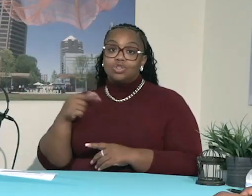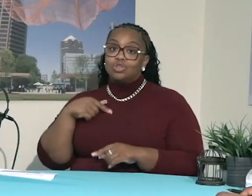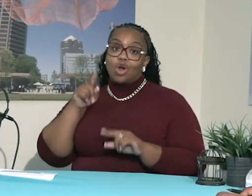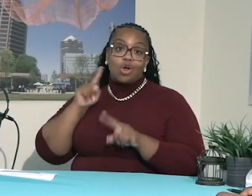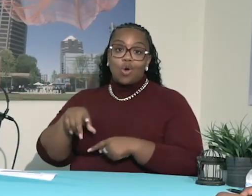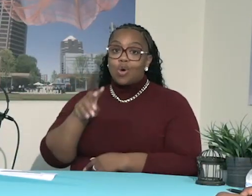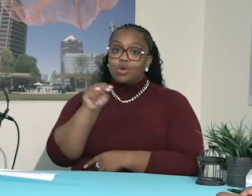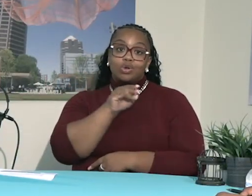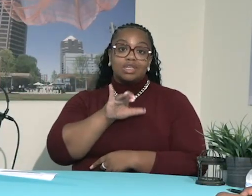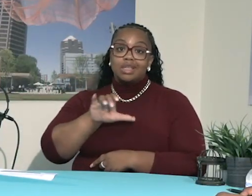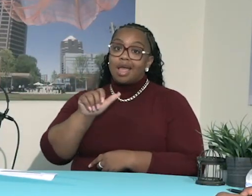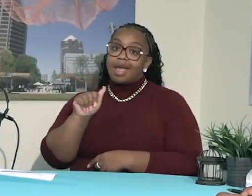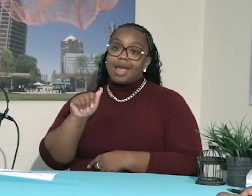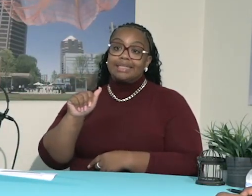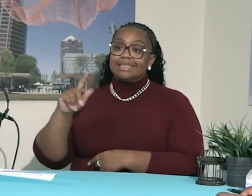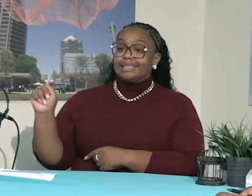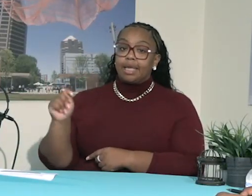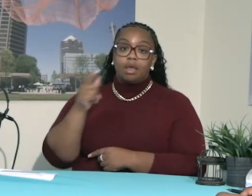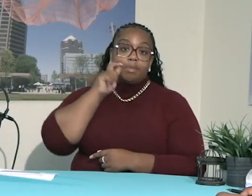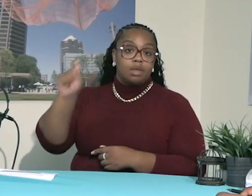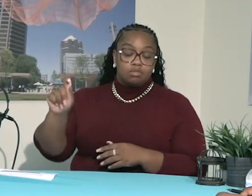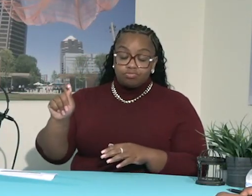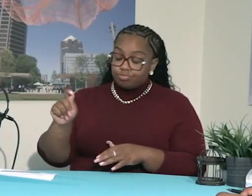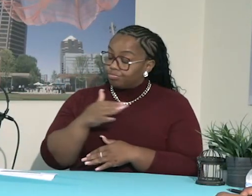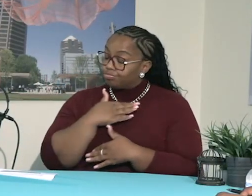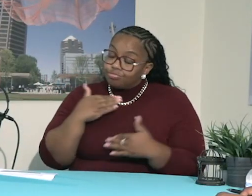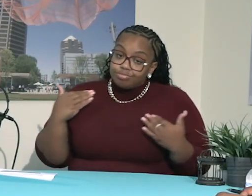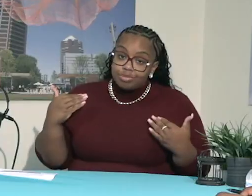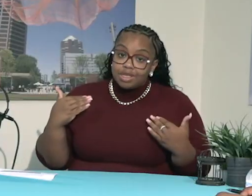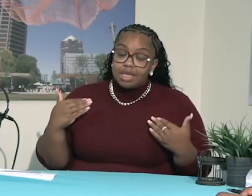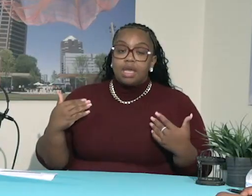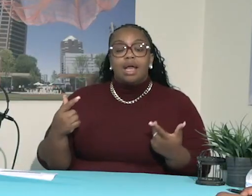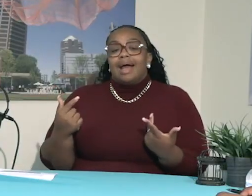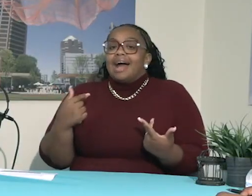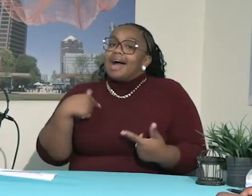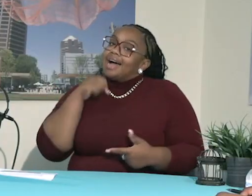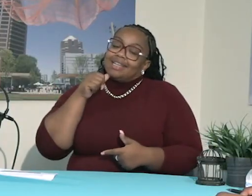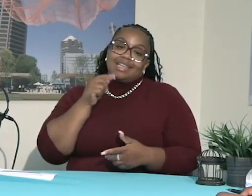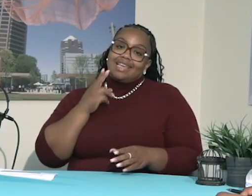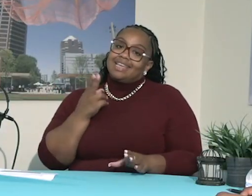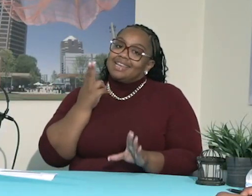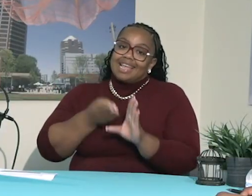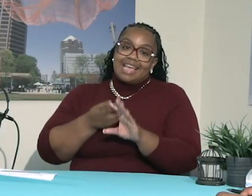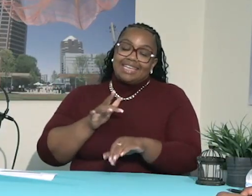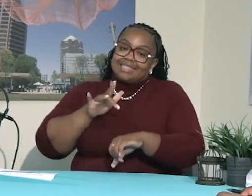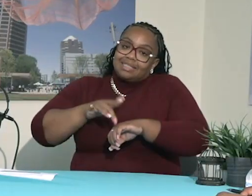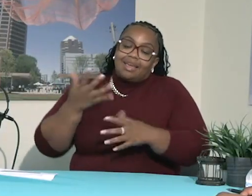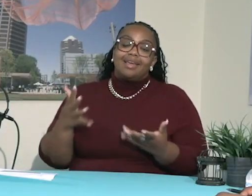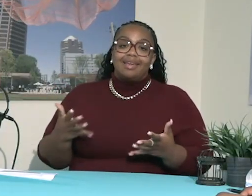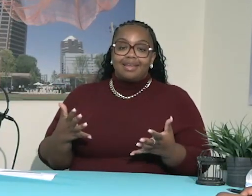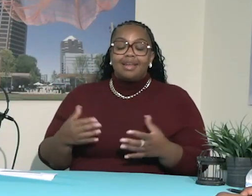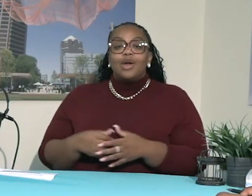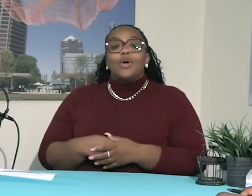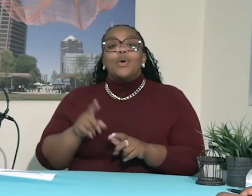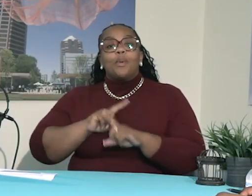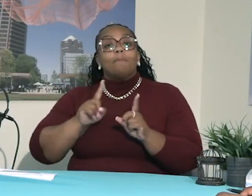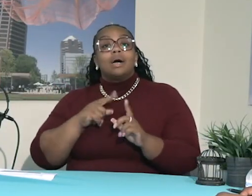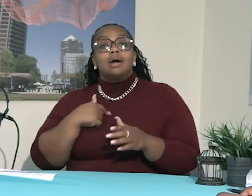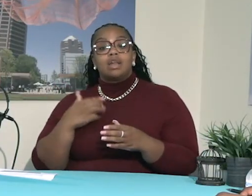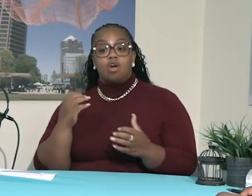going to North Carolina A&T. So, yeah, I don't have the luxury of saying that I've attended, but I've partnered with them on several,